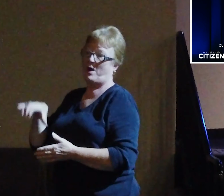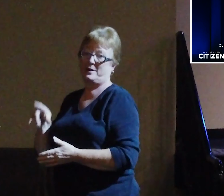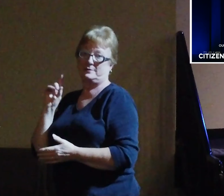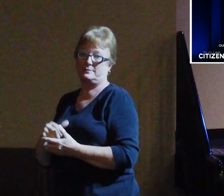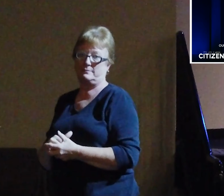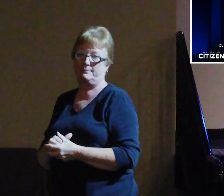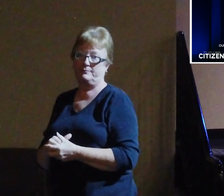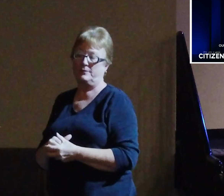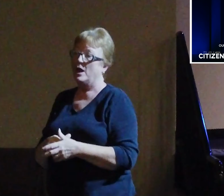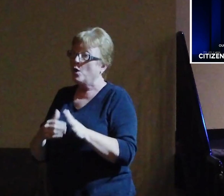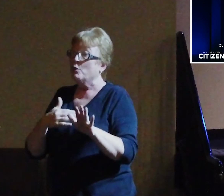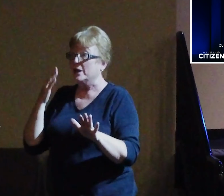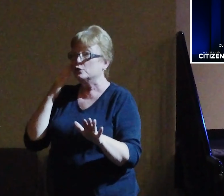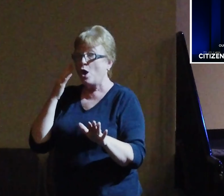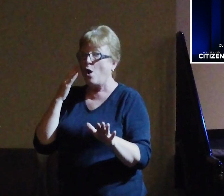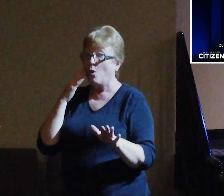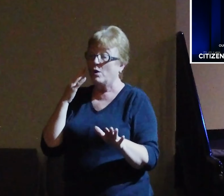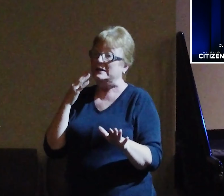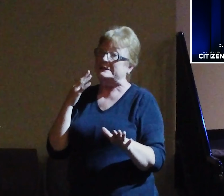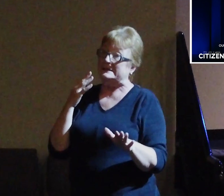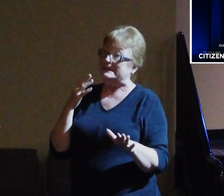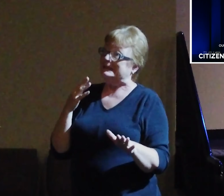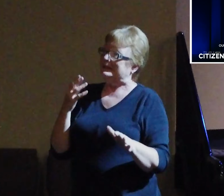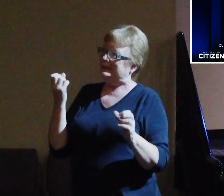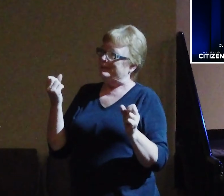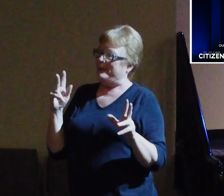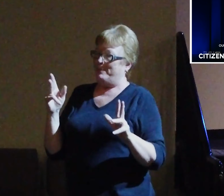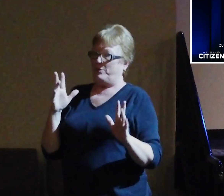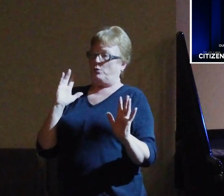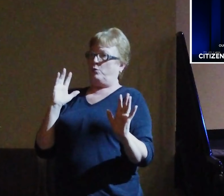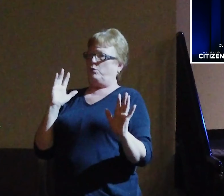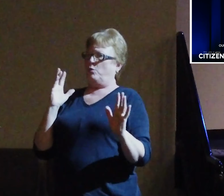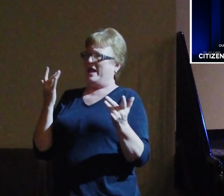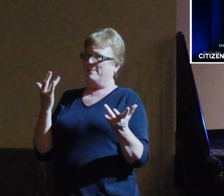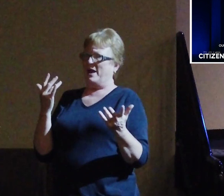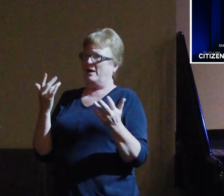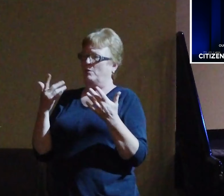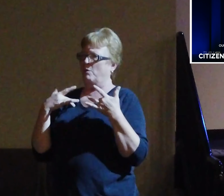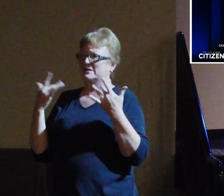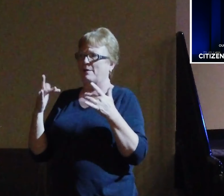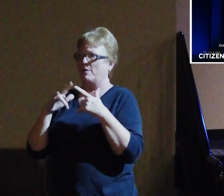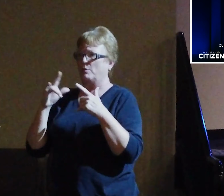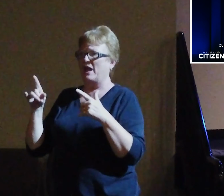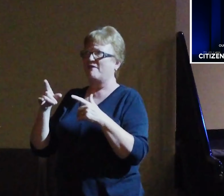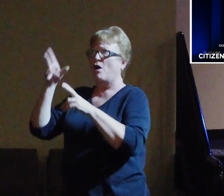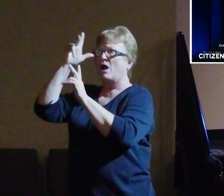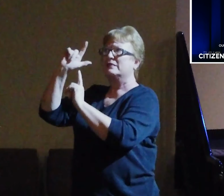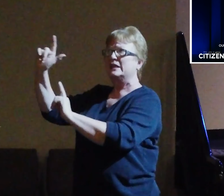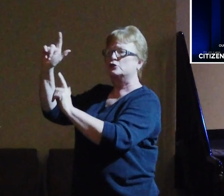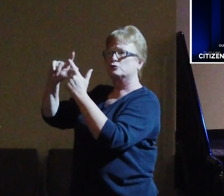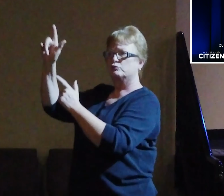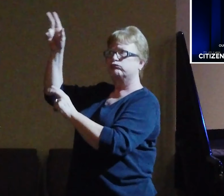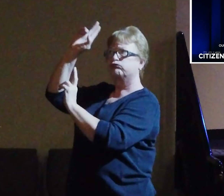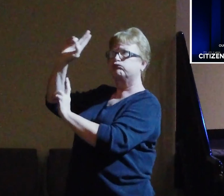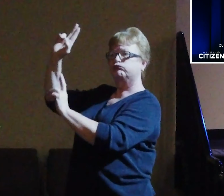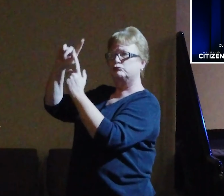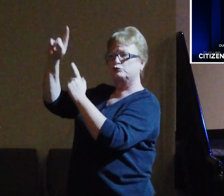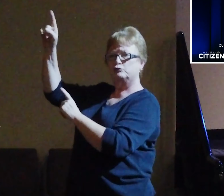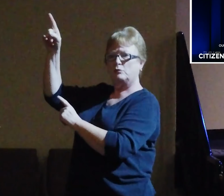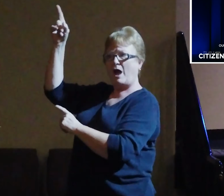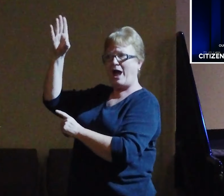This, we know, creates a tension in our lives though. As our allegiance to Christ can put us in direct conflict with